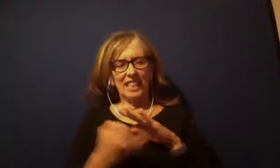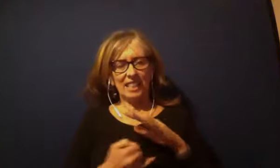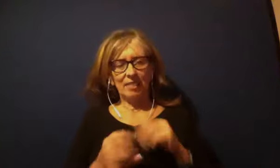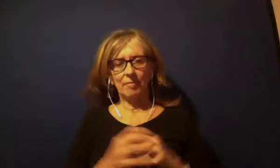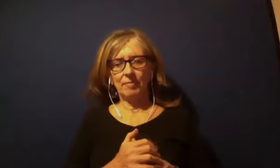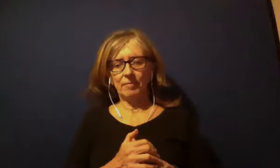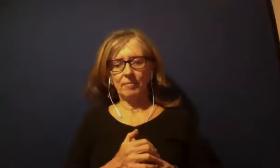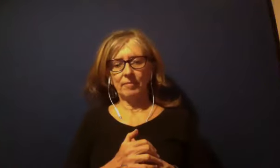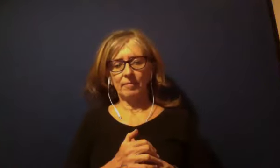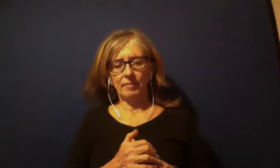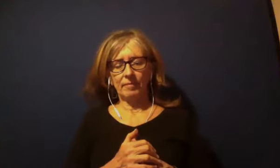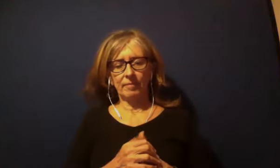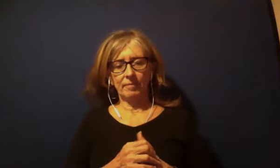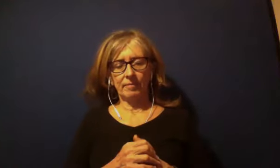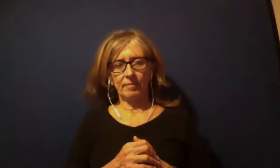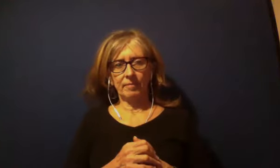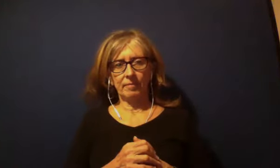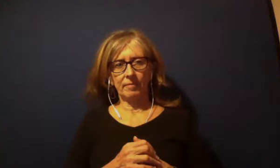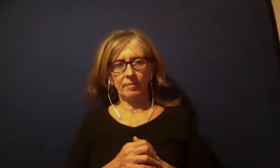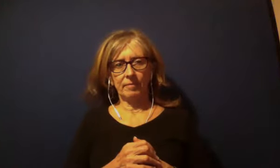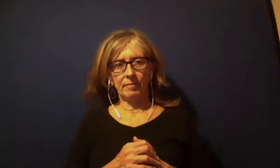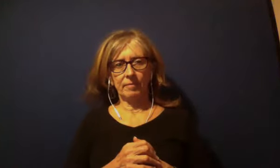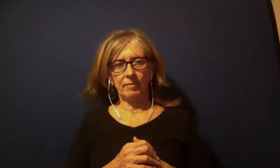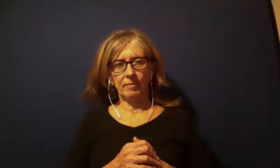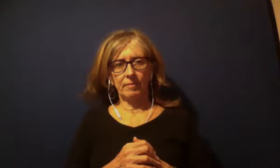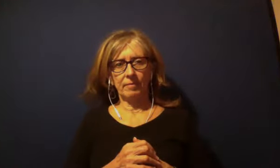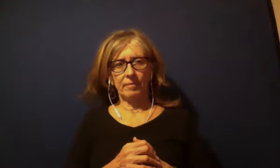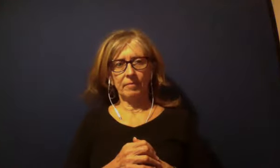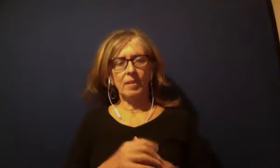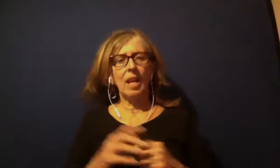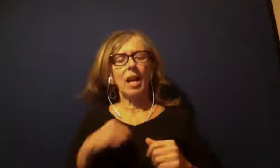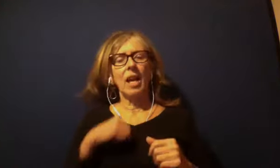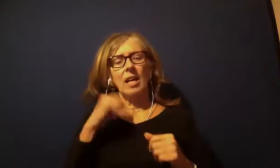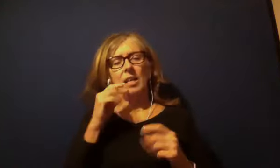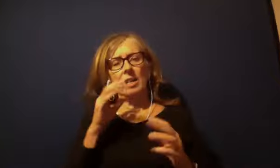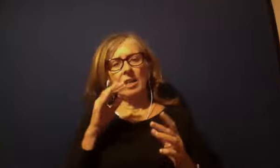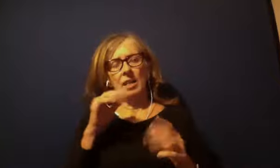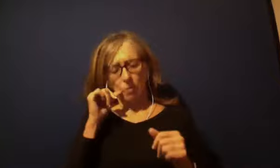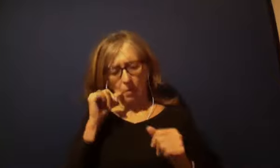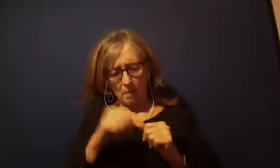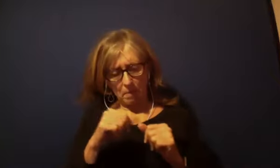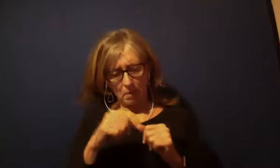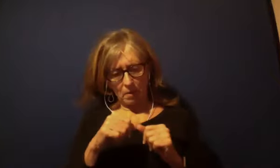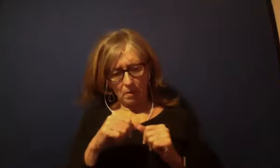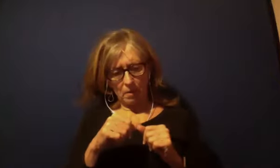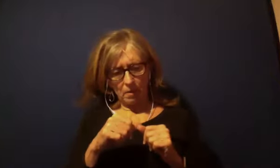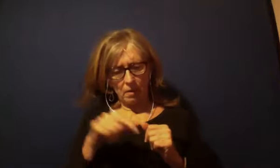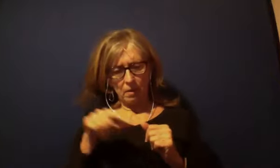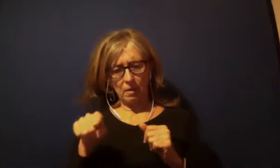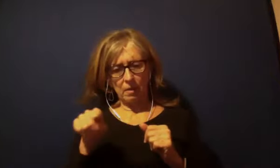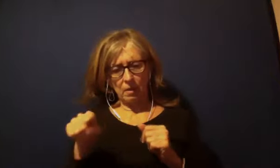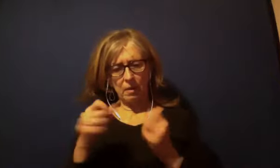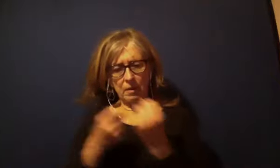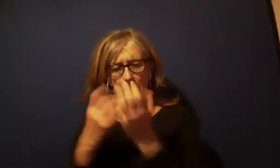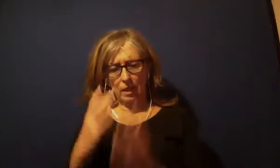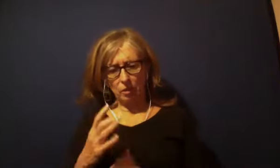most horrible in that. And, I'm pushed out the door. Like I remember my sponsor was talking about, she turned up to the meeting